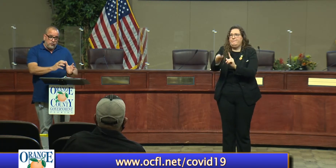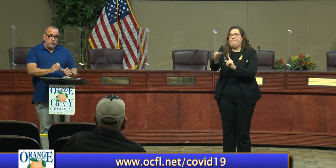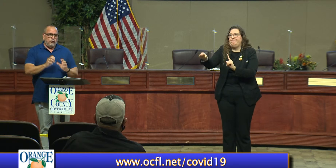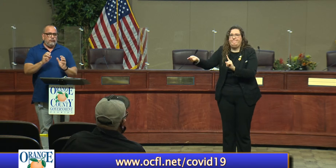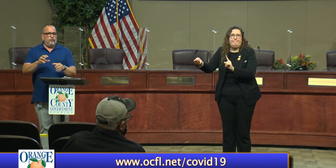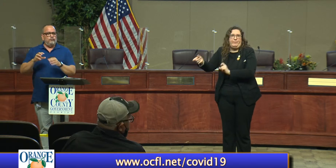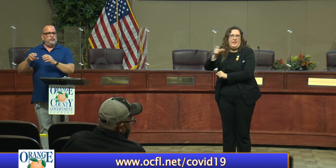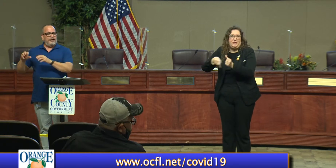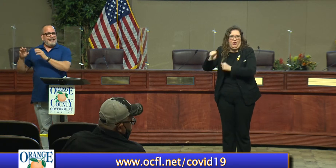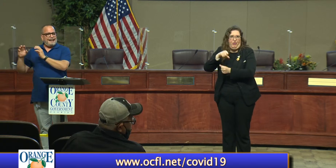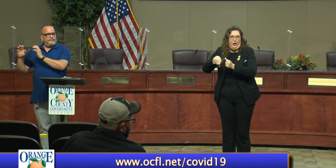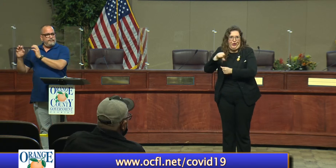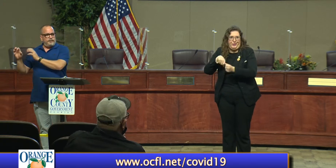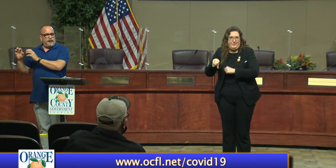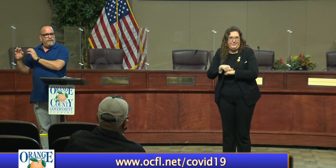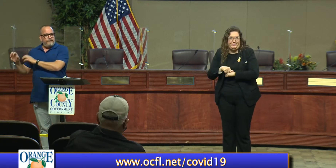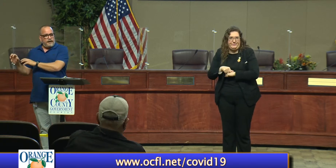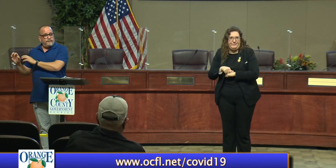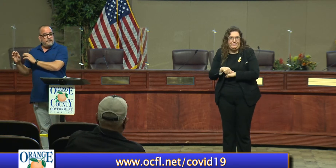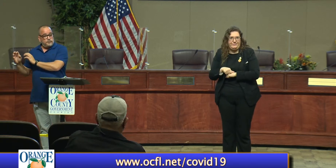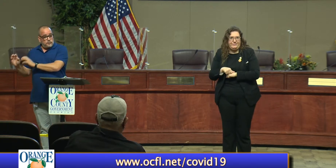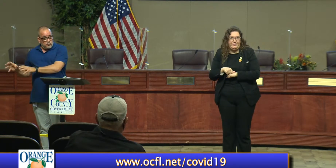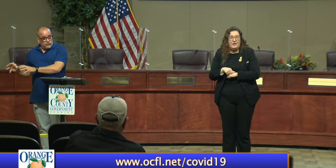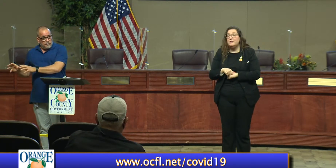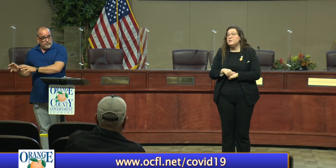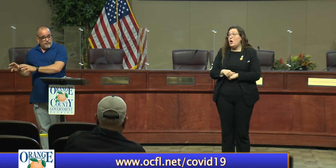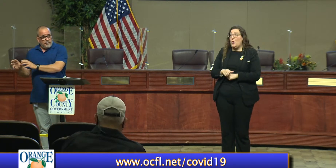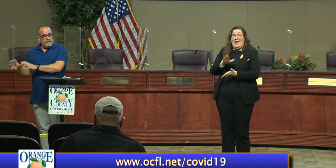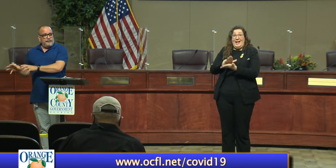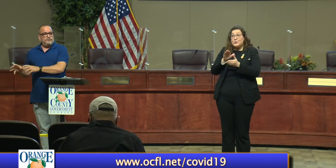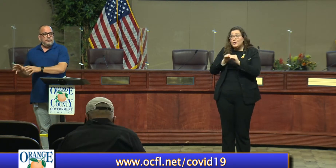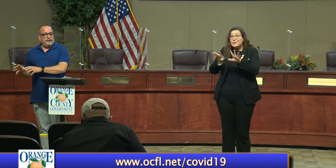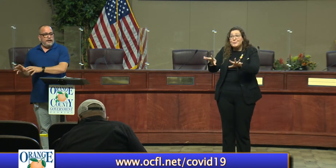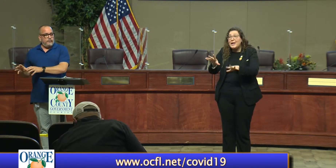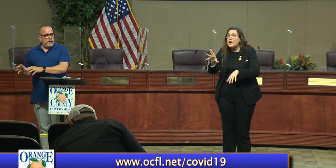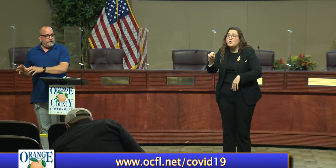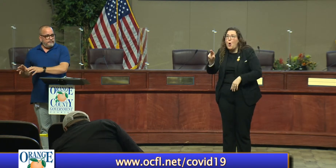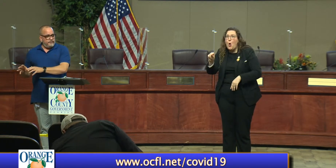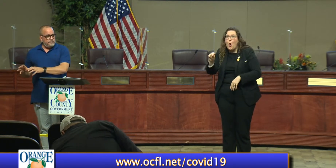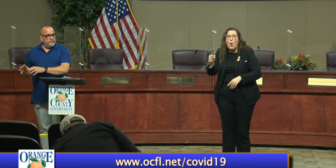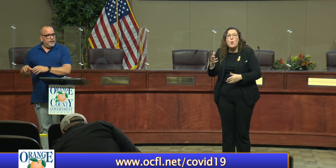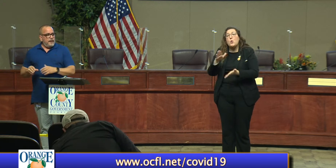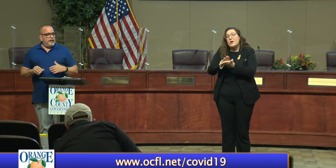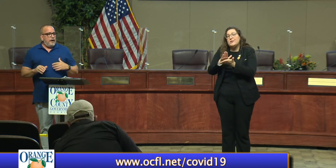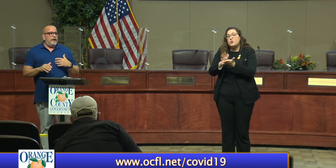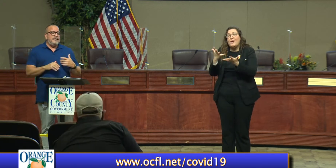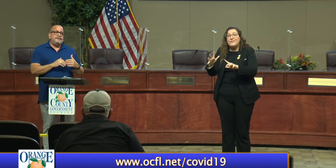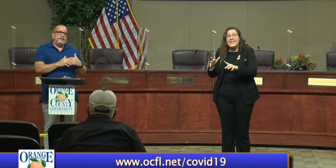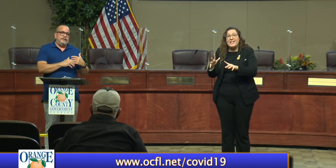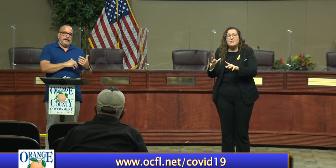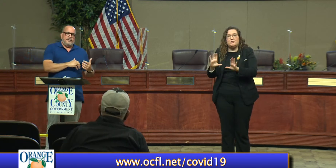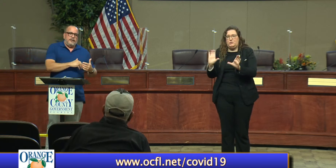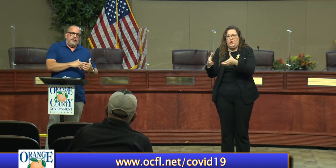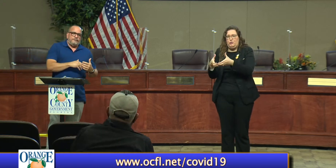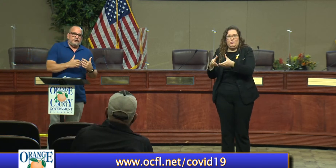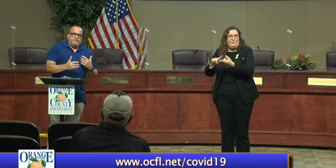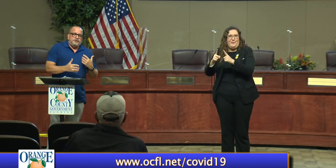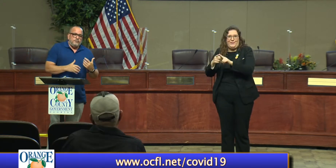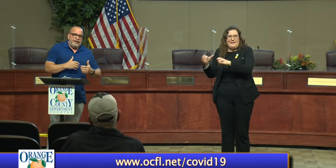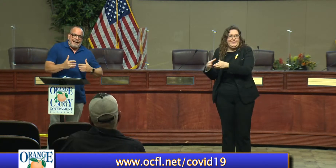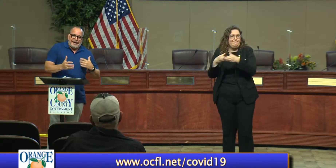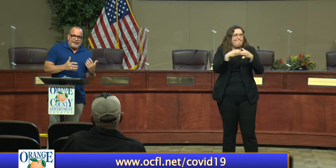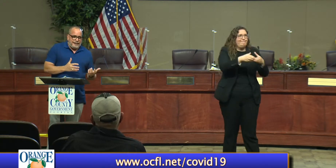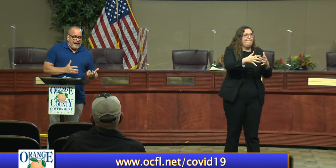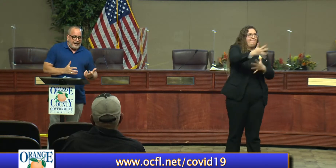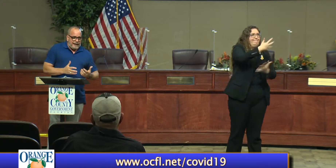school, go to an activity outside of the school, and that's where they acquire the infection. Now, I'm not saying that transmission